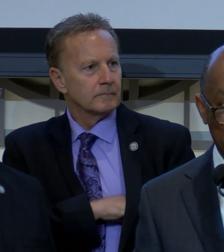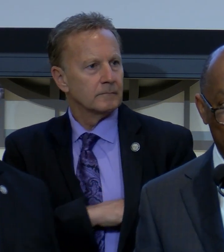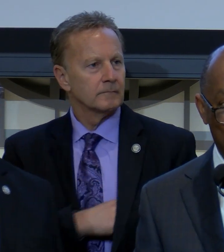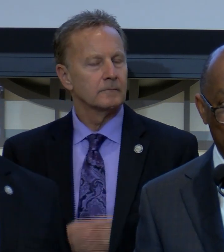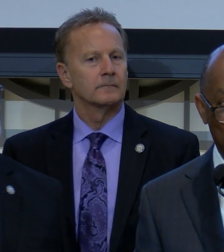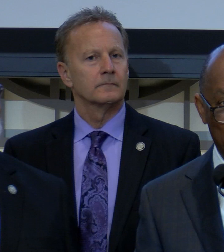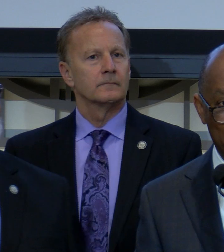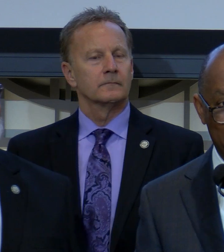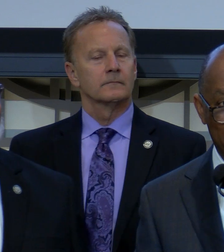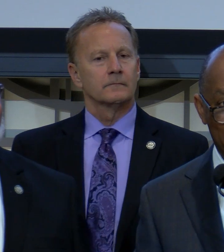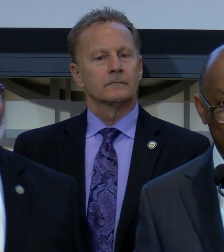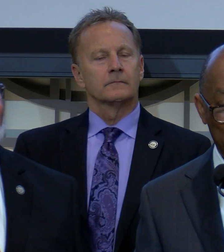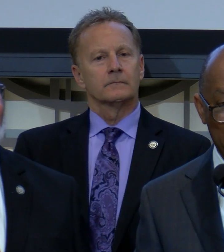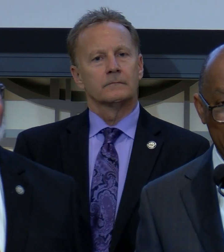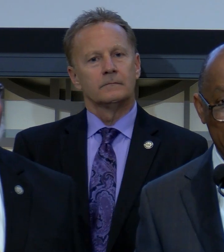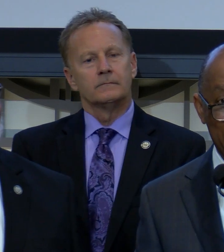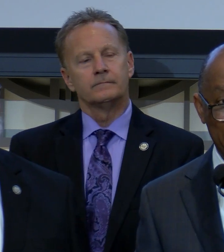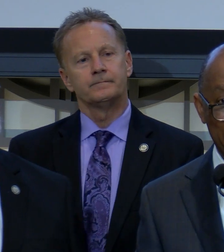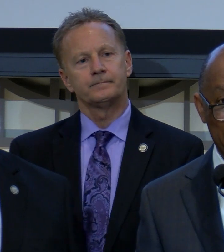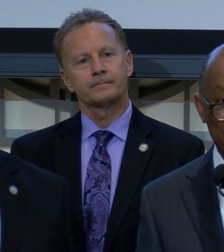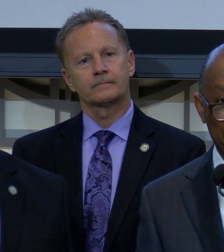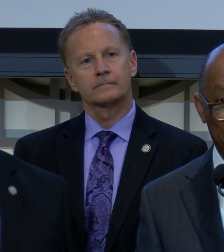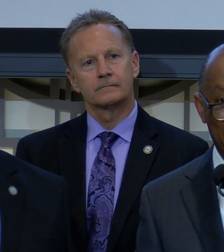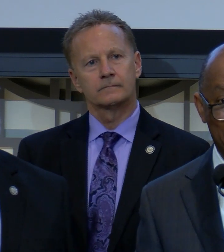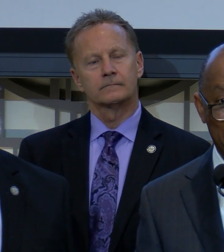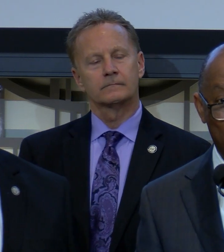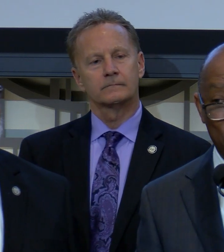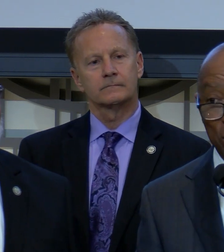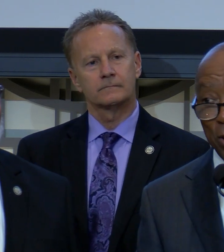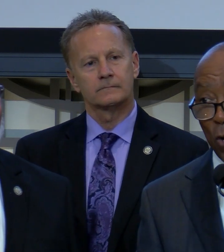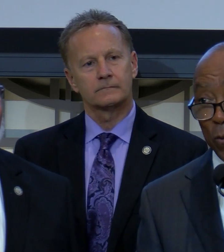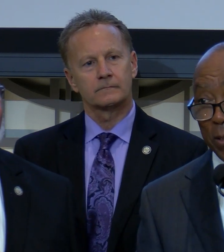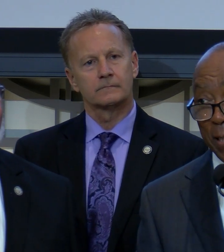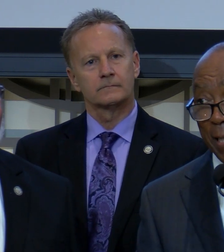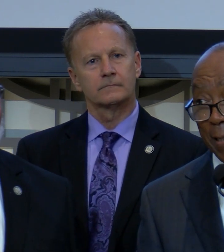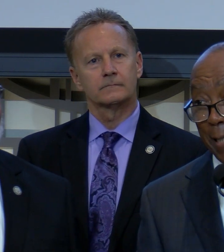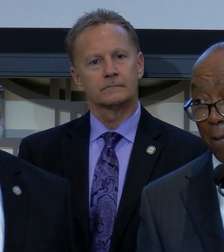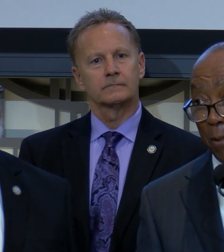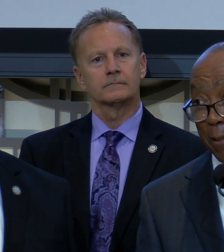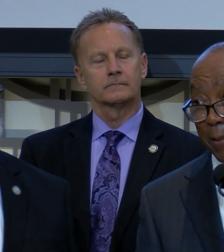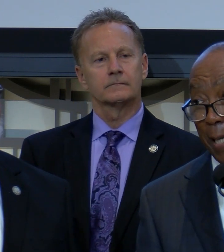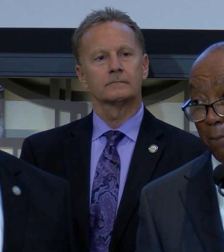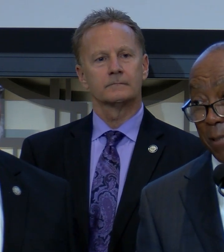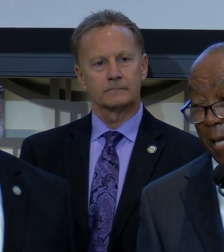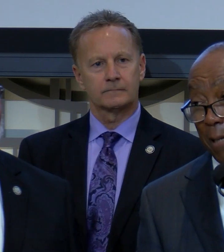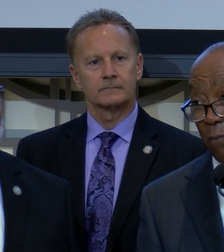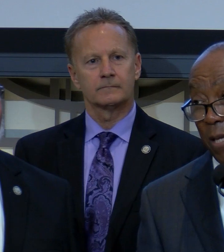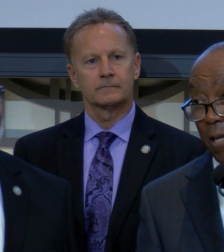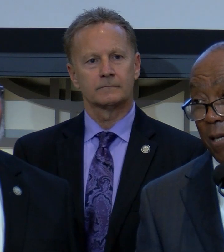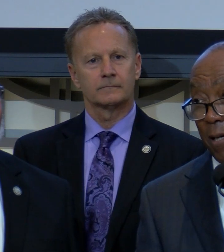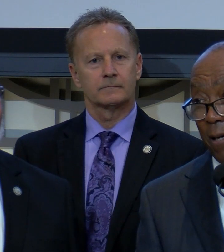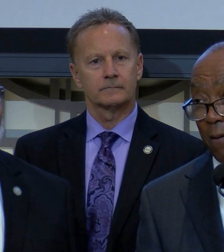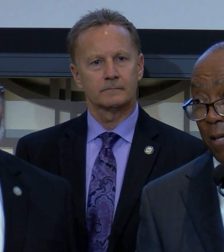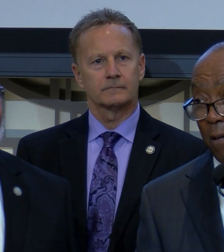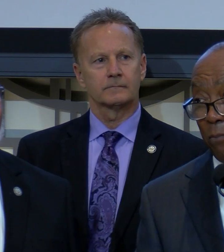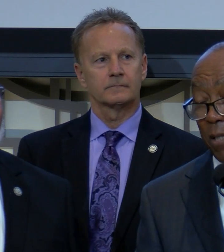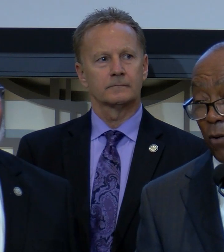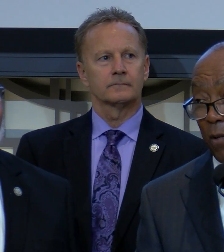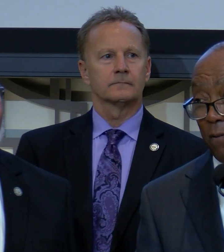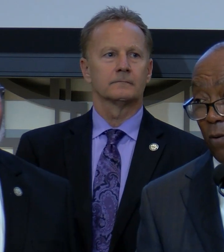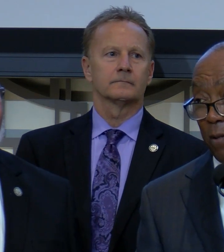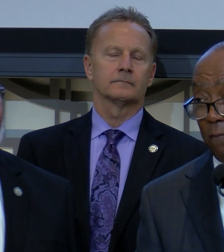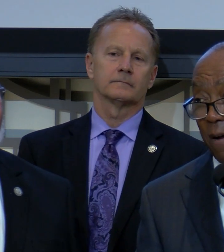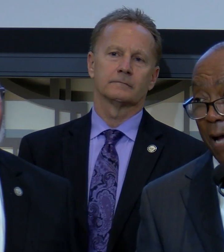dad would say, when you had 9 kids in a family, he wanted us all to sit at the table at the same time,